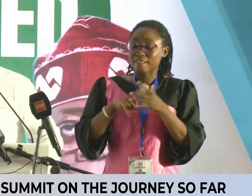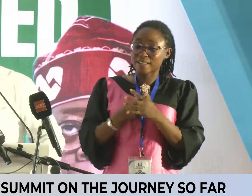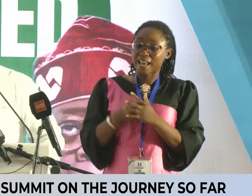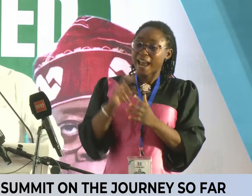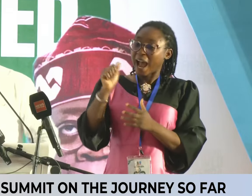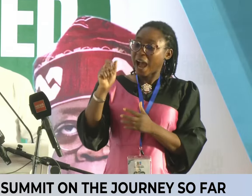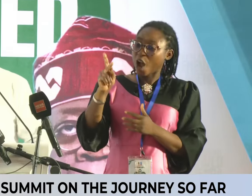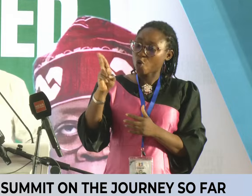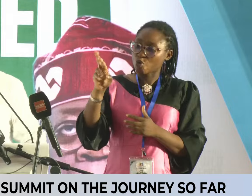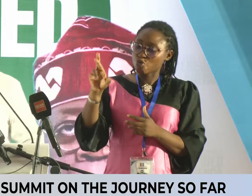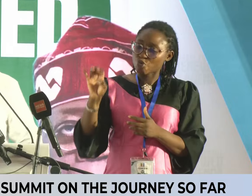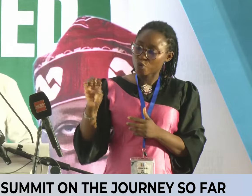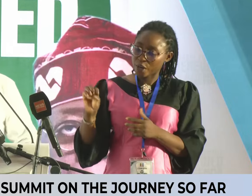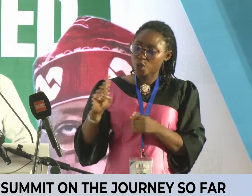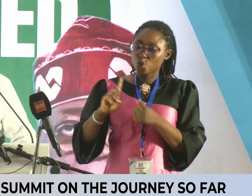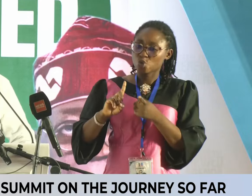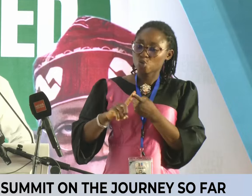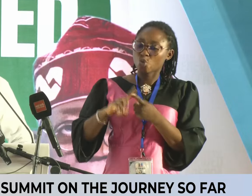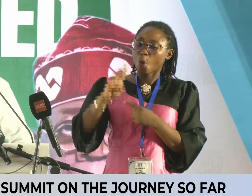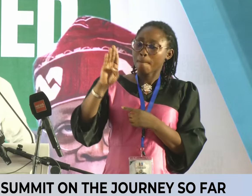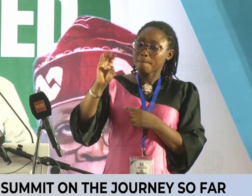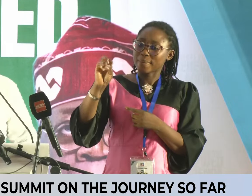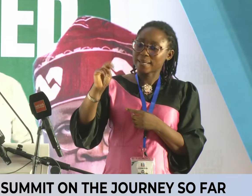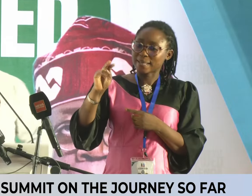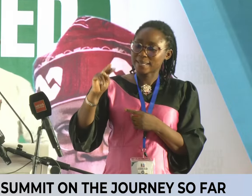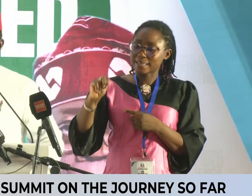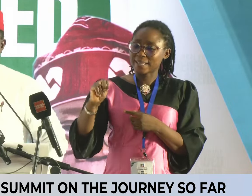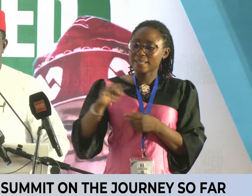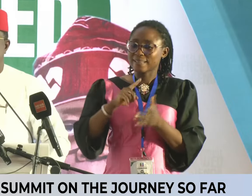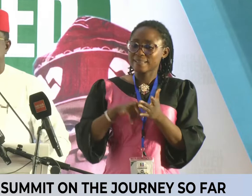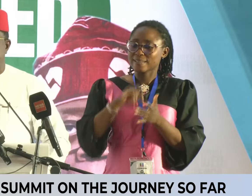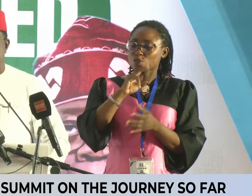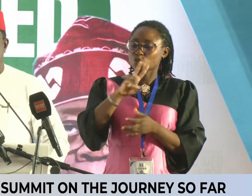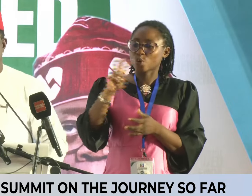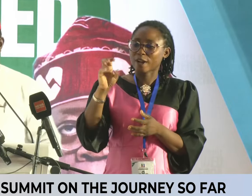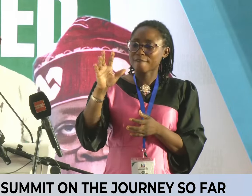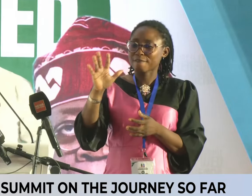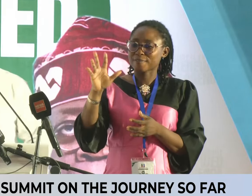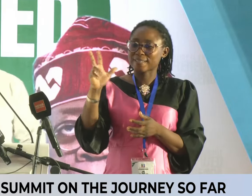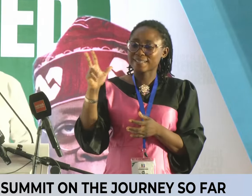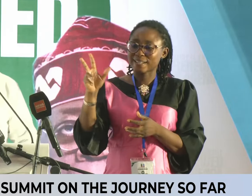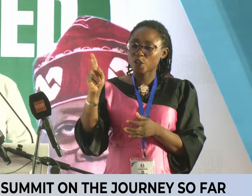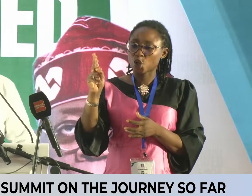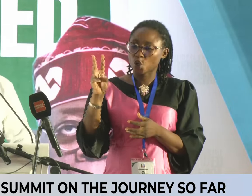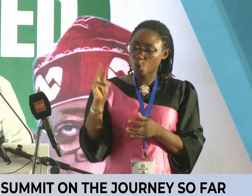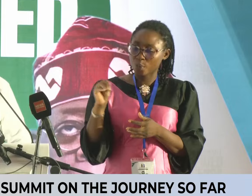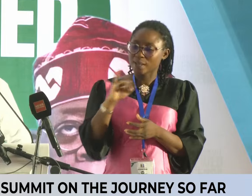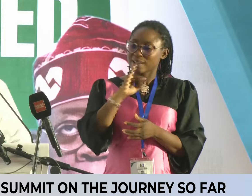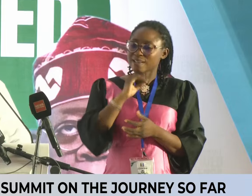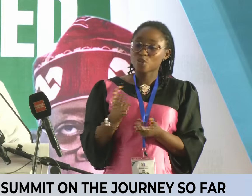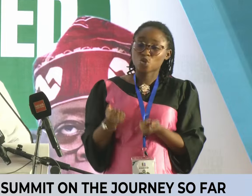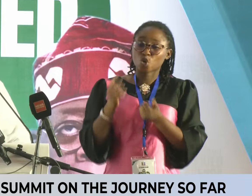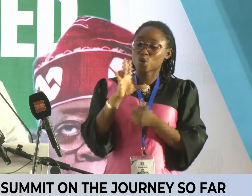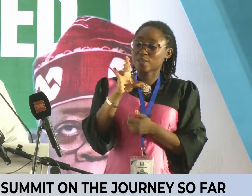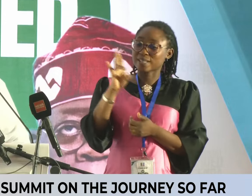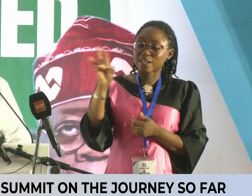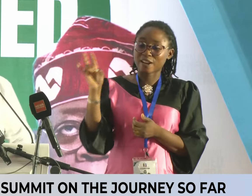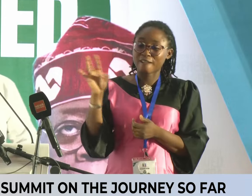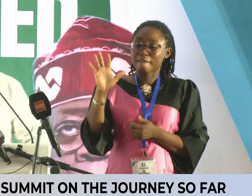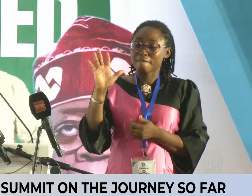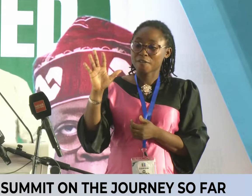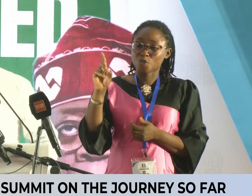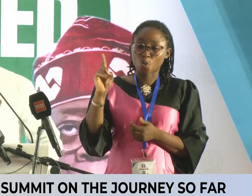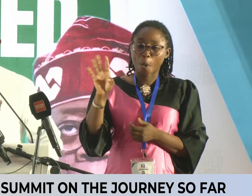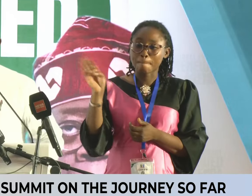Akure down to Benin. This project is 253 kilometers and is costing 751